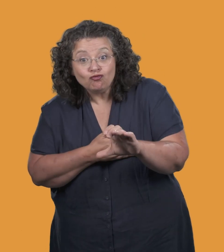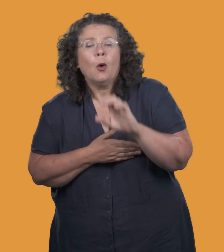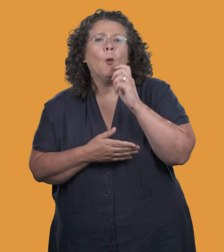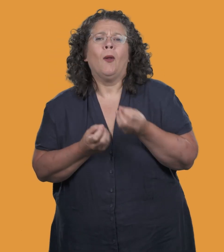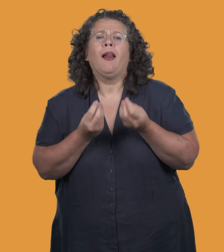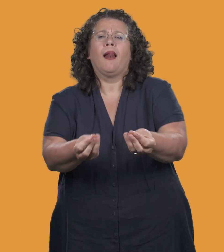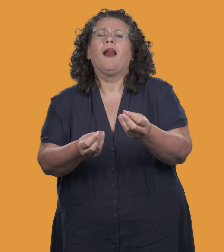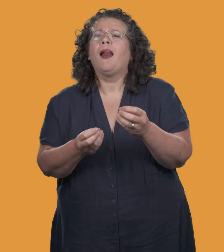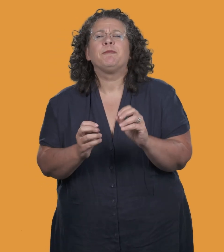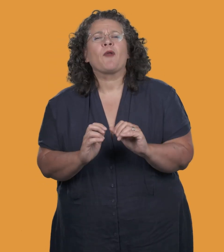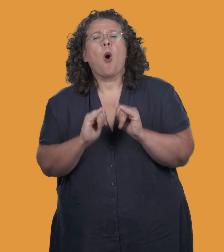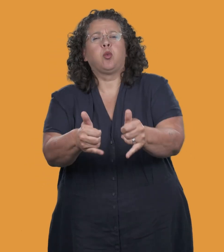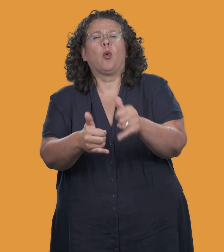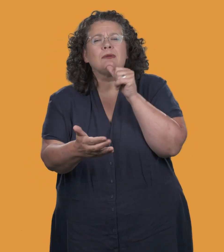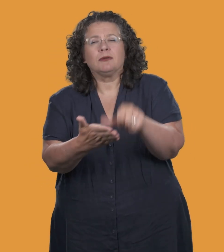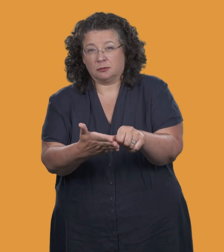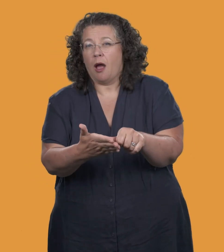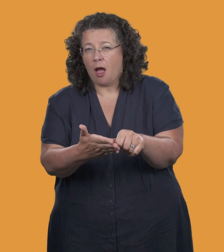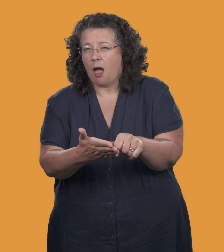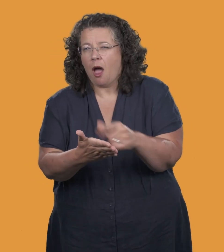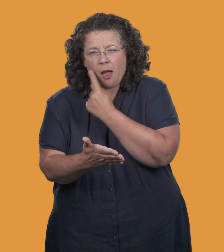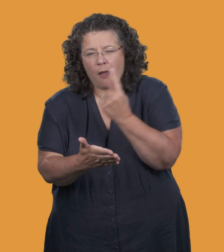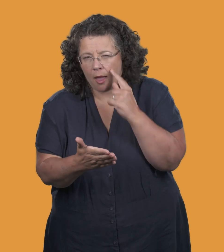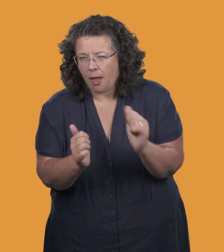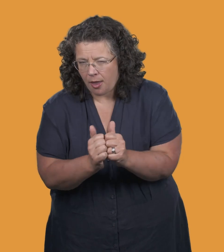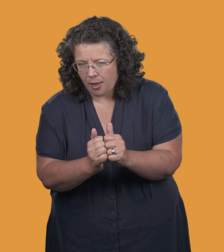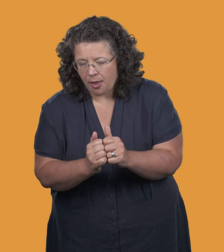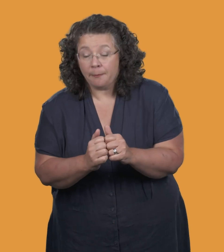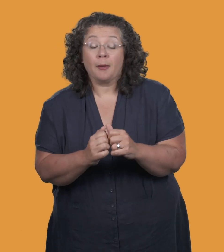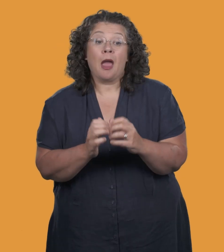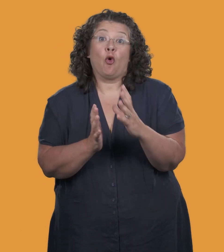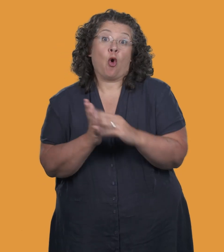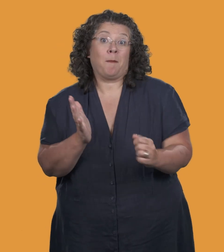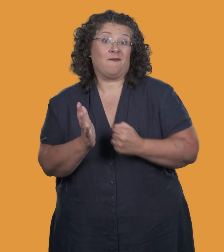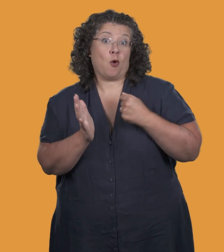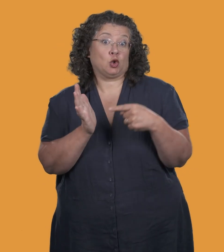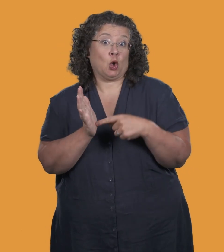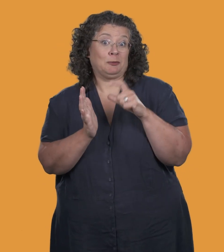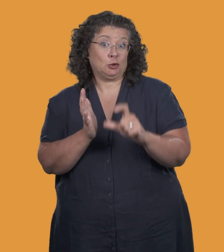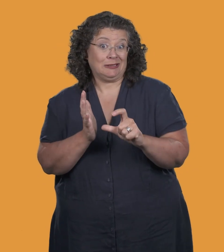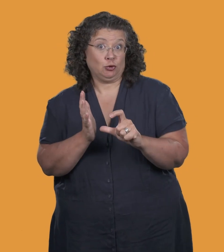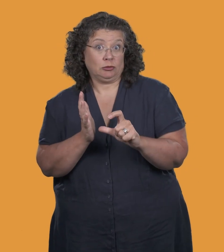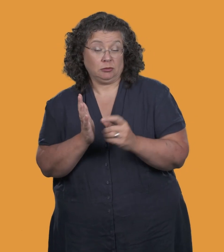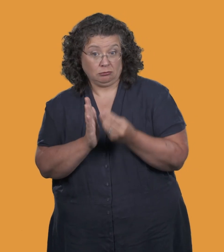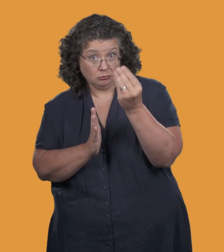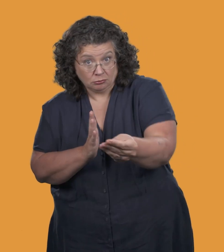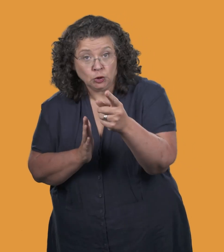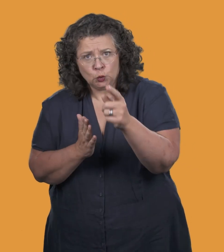If you are successful, you will receive an award letter and a copy of our terms and conditions to